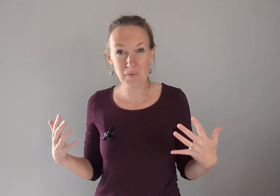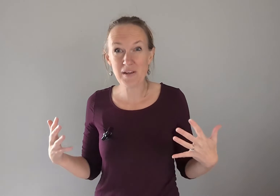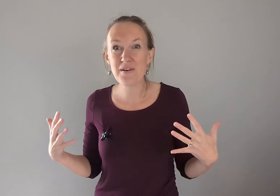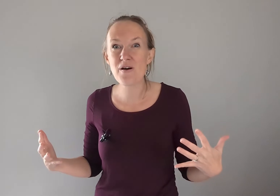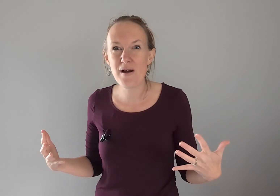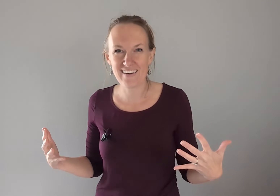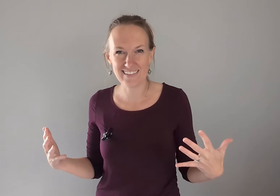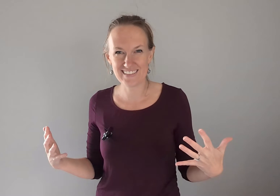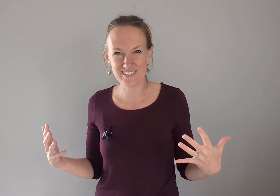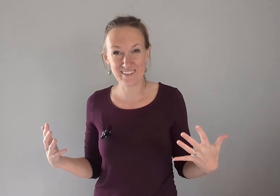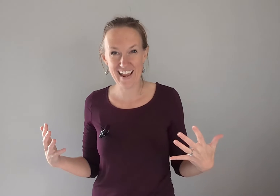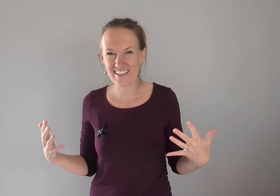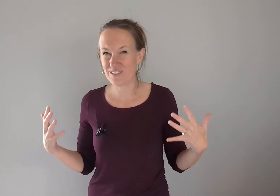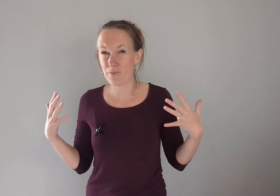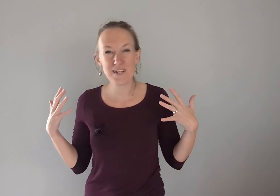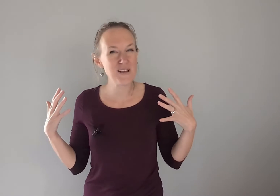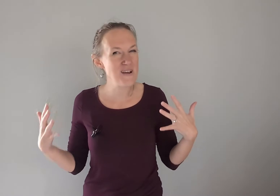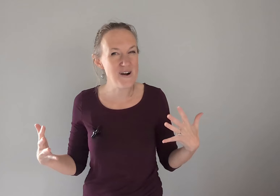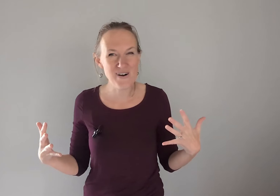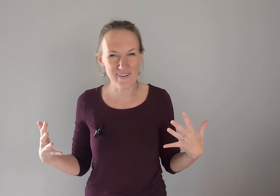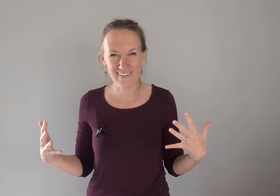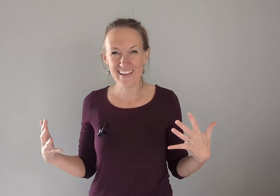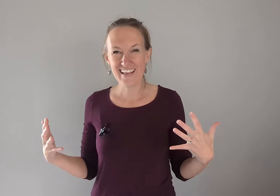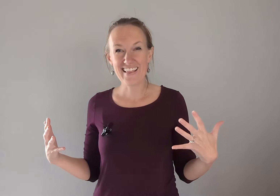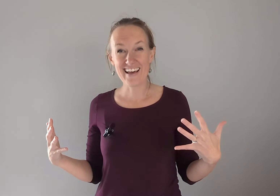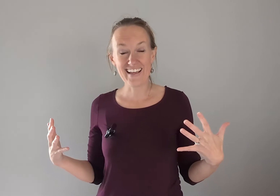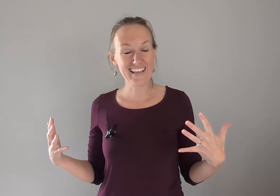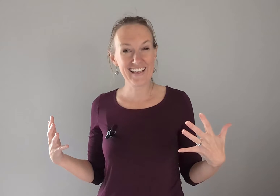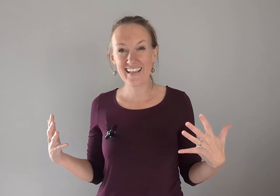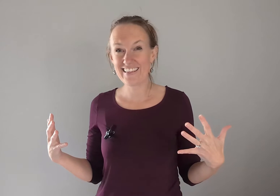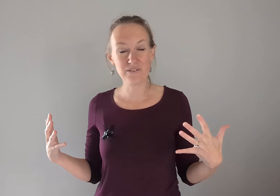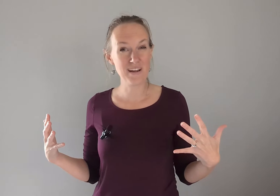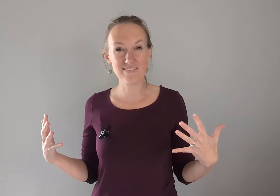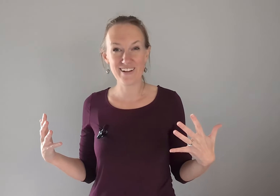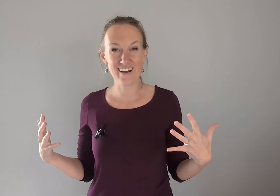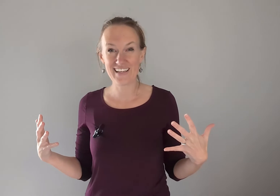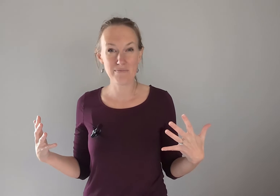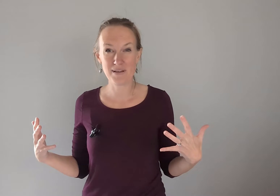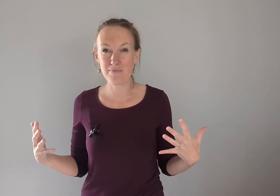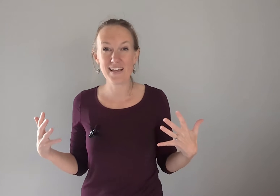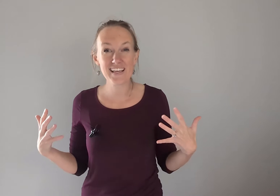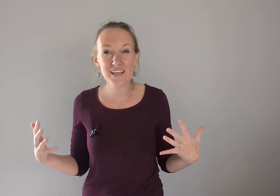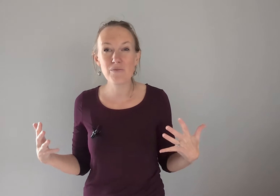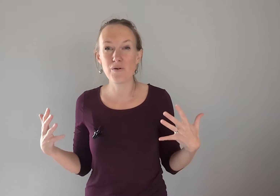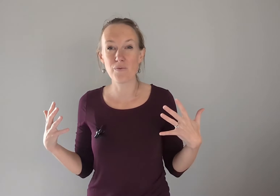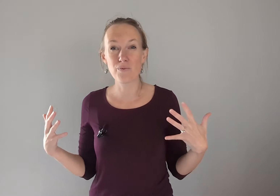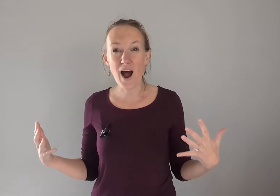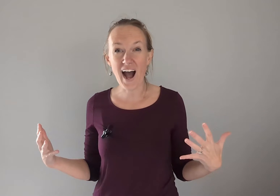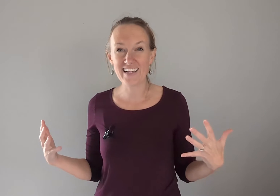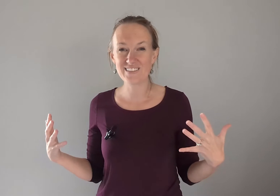We know how this story ends. We know that the grave could not keep him, that he will rise